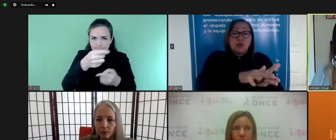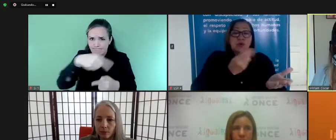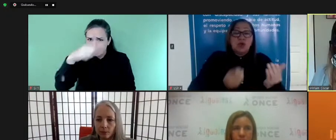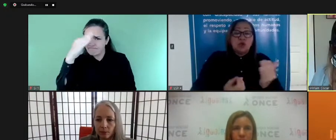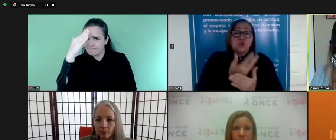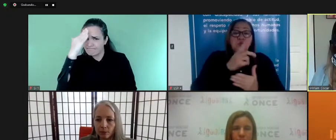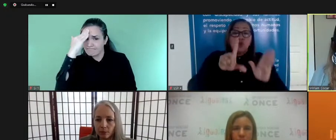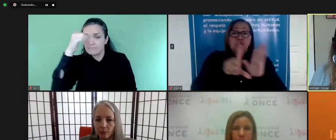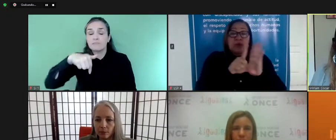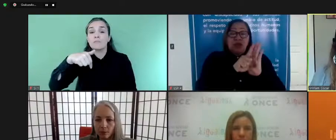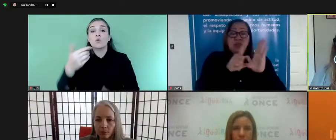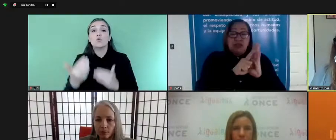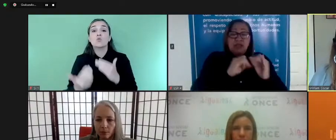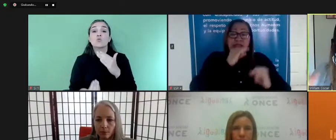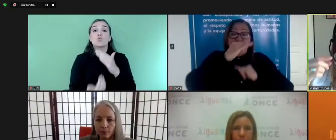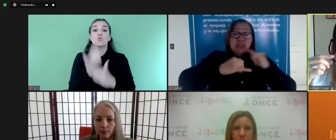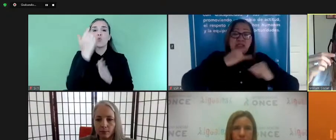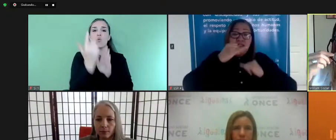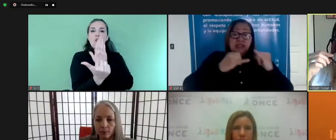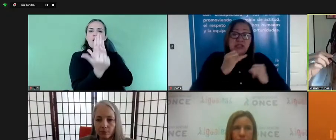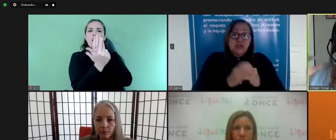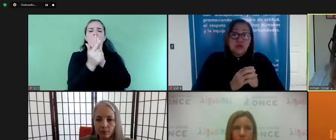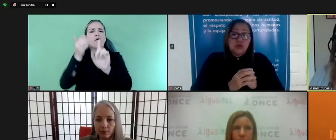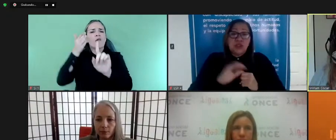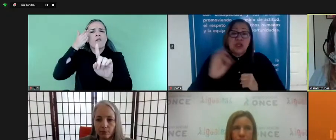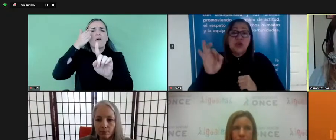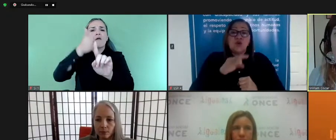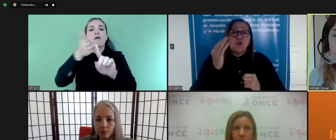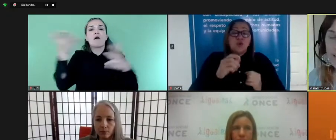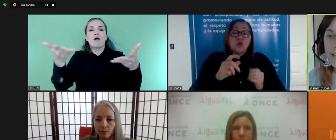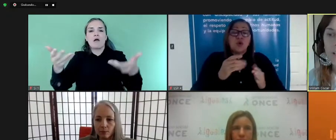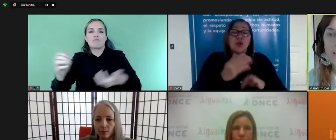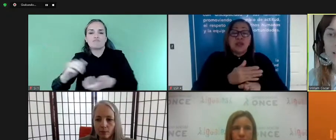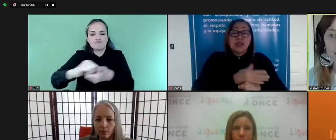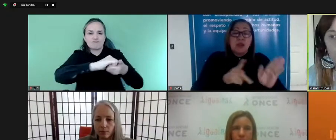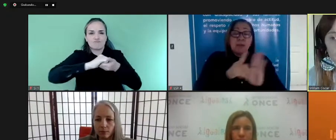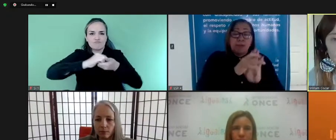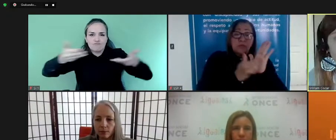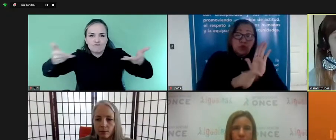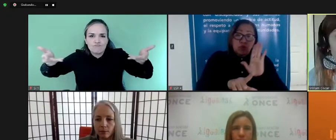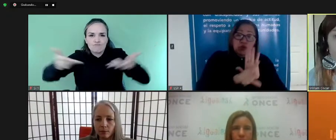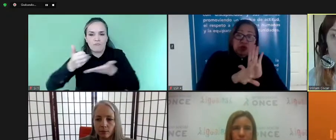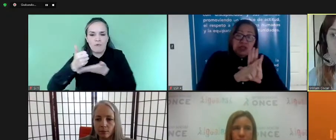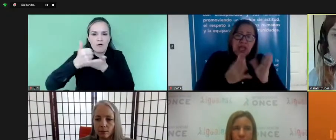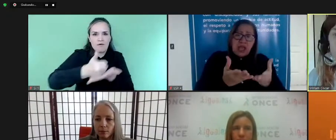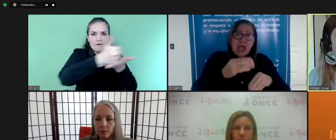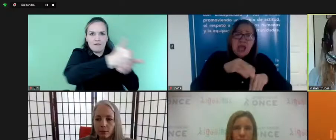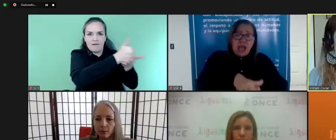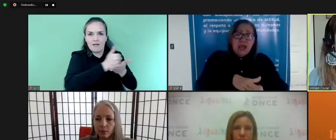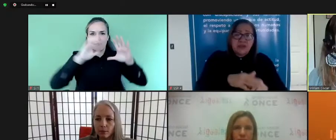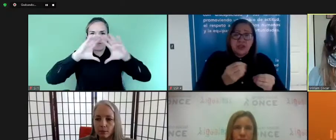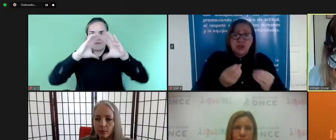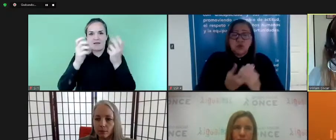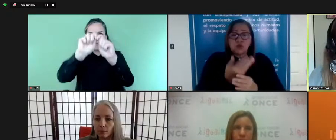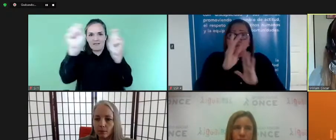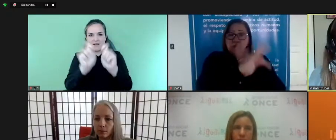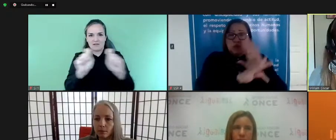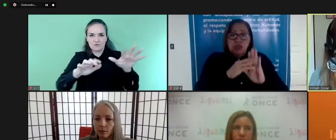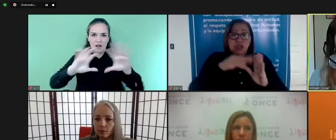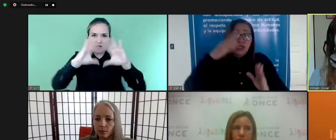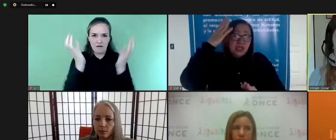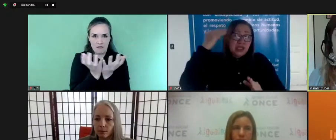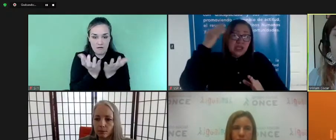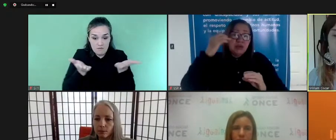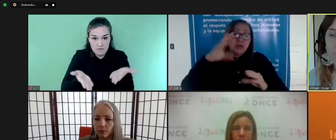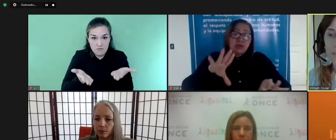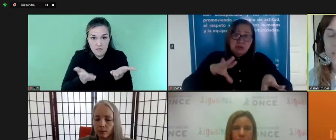we are about to approve a new international cooperation law we are in a draft bill and this is adapted to the